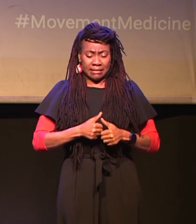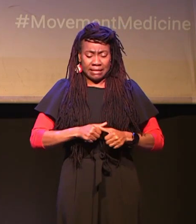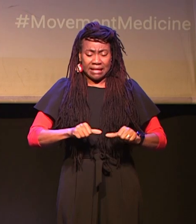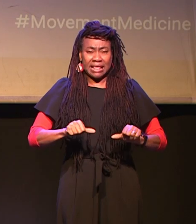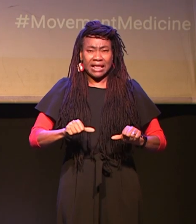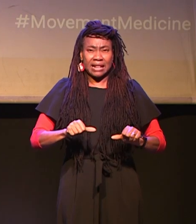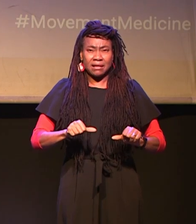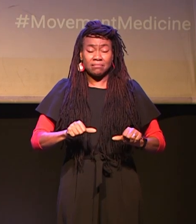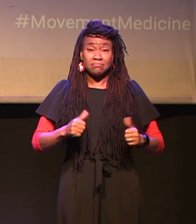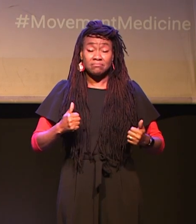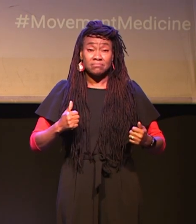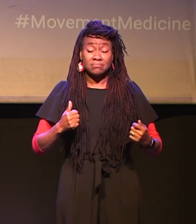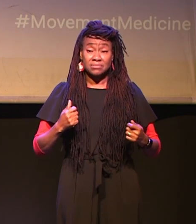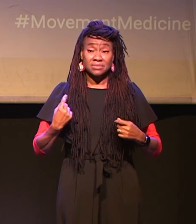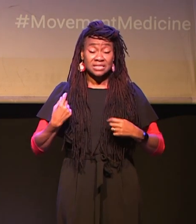ceremonies.